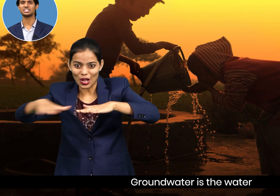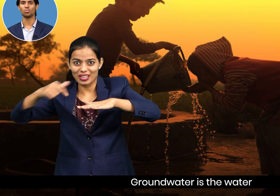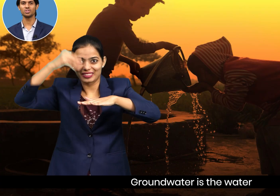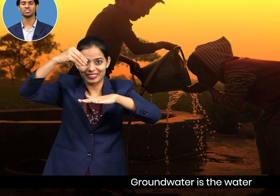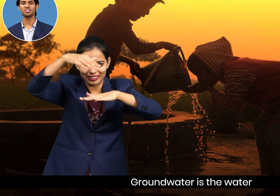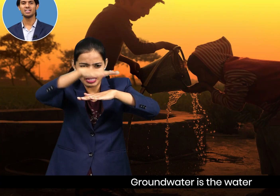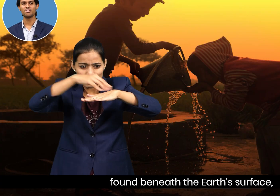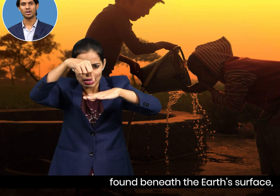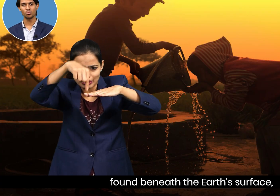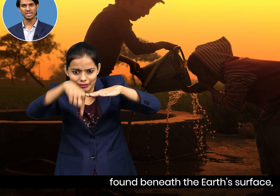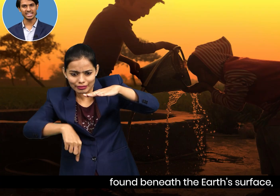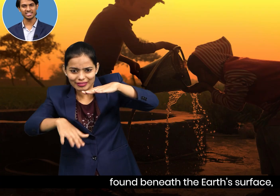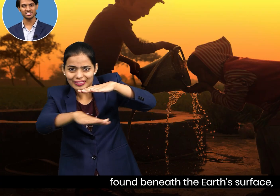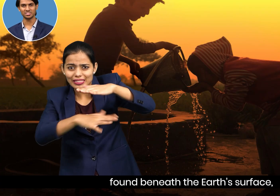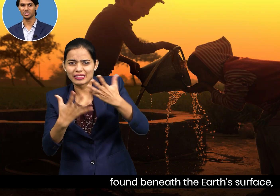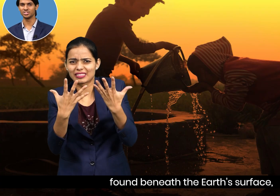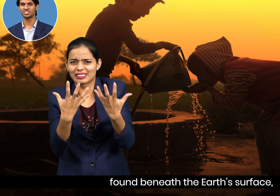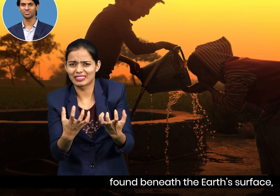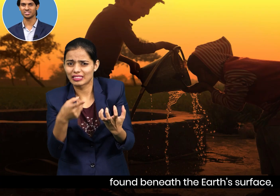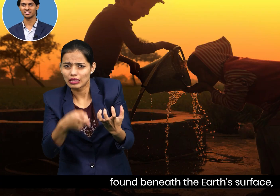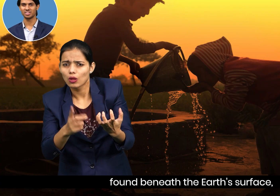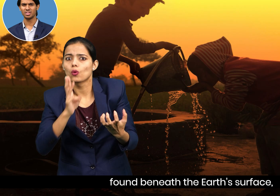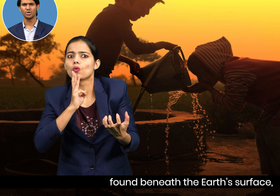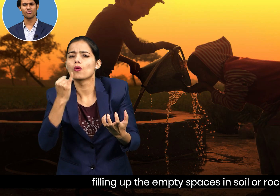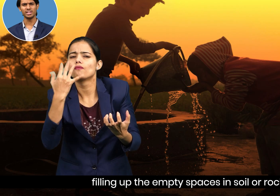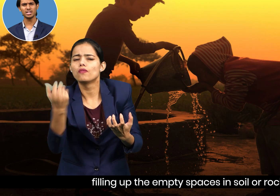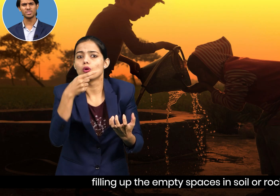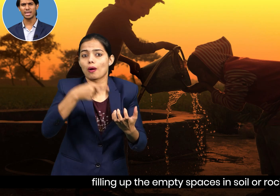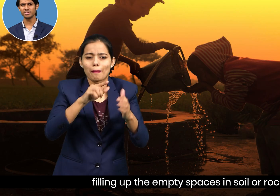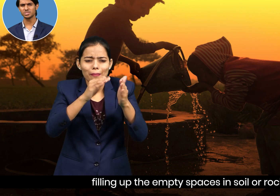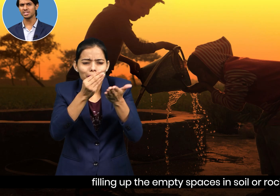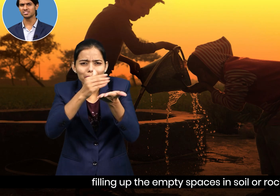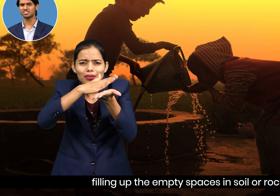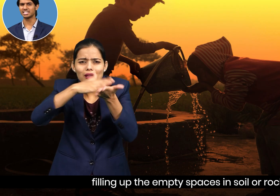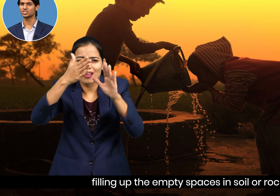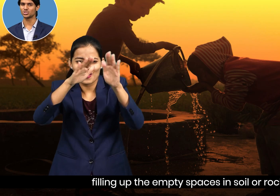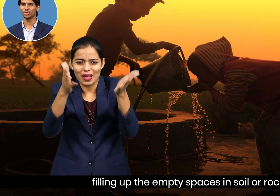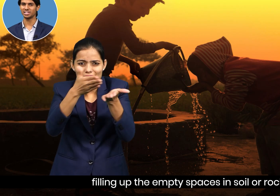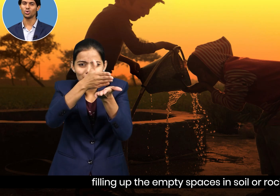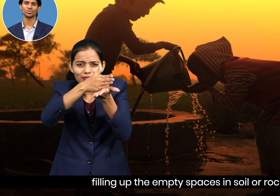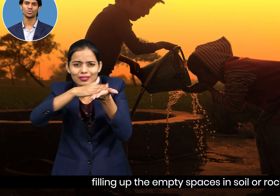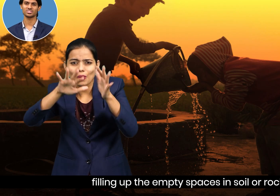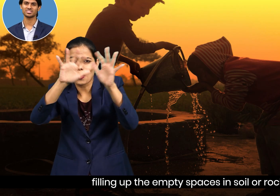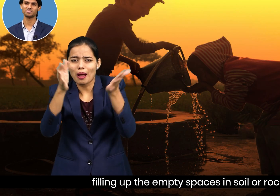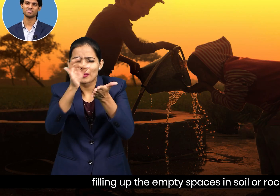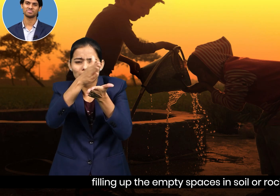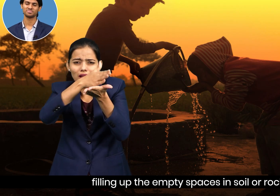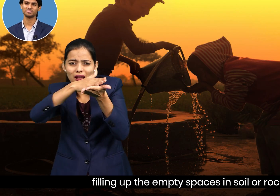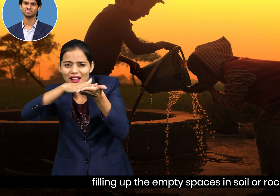Groundwater is the water found beneath the earth's surface, filling up the empty spaces in soil or